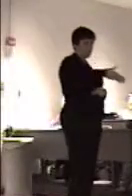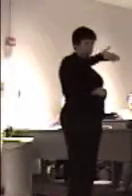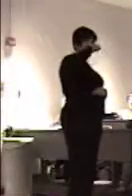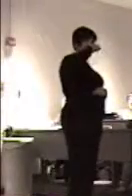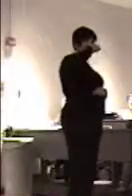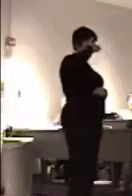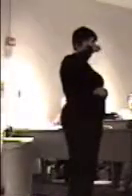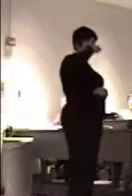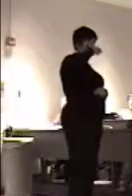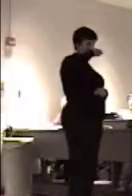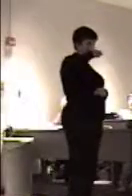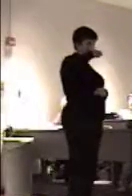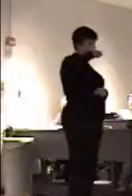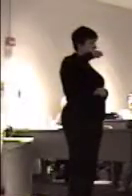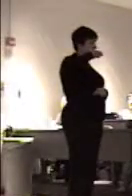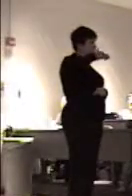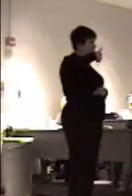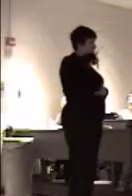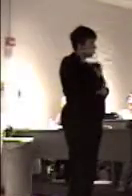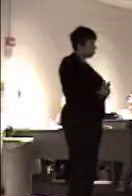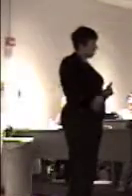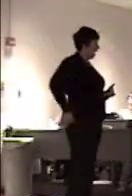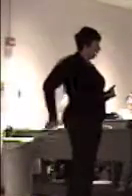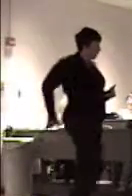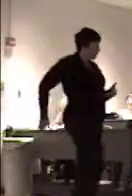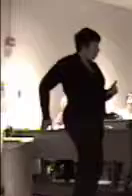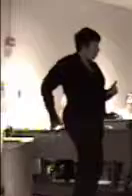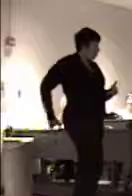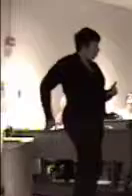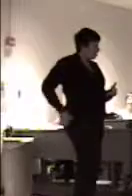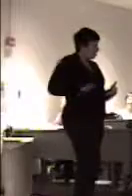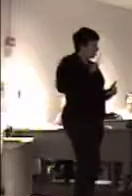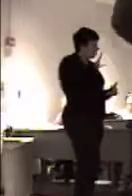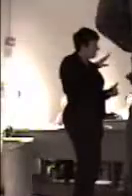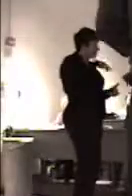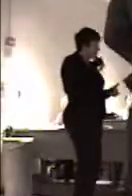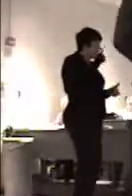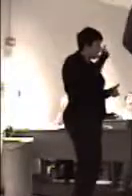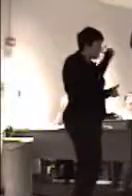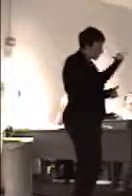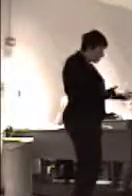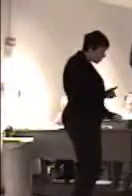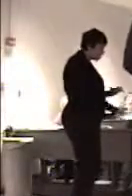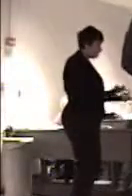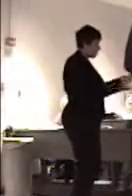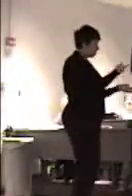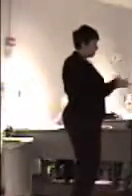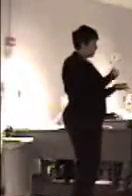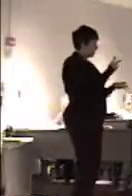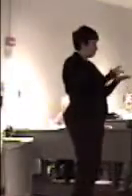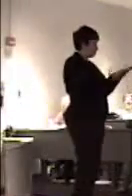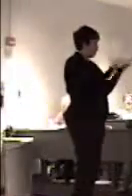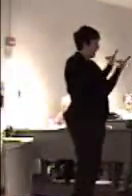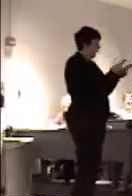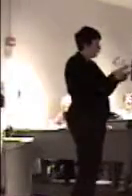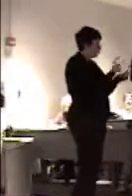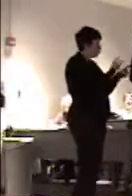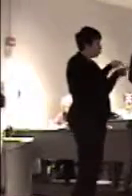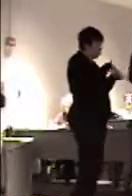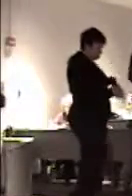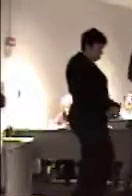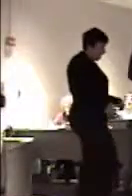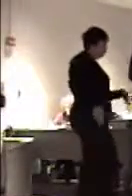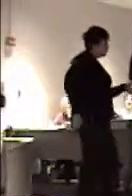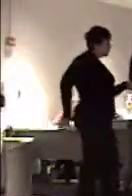face. There's no leg over here. He falls down. That's what happens. There's no leg back